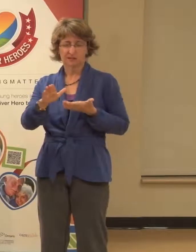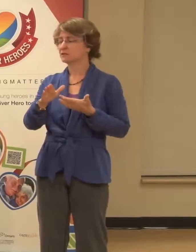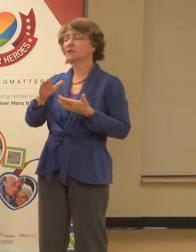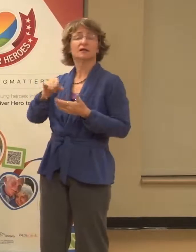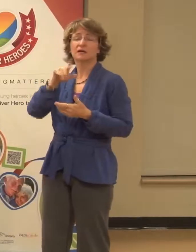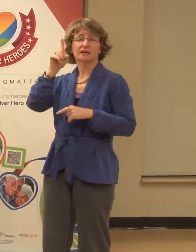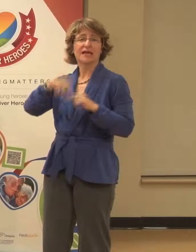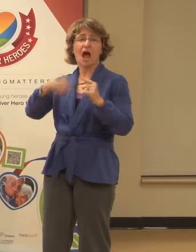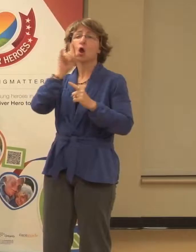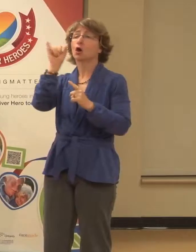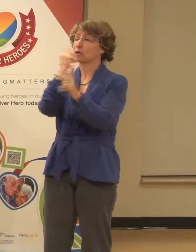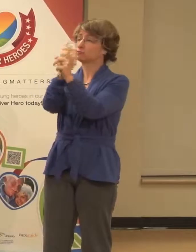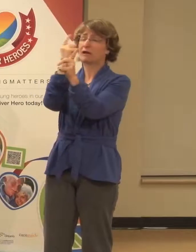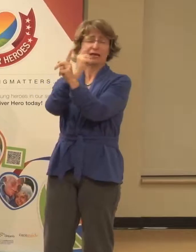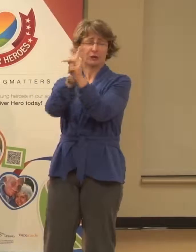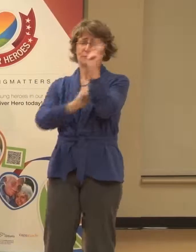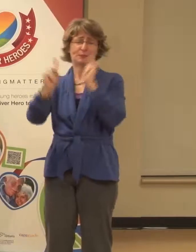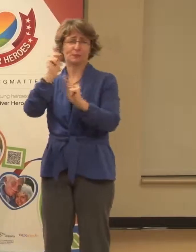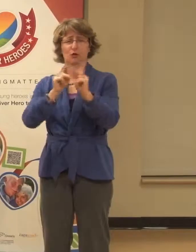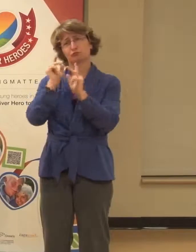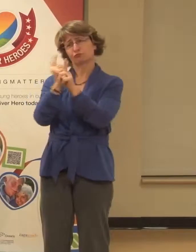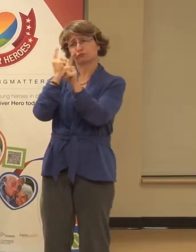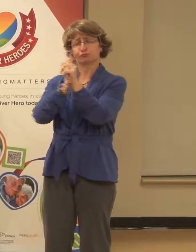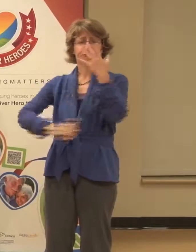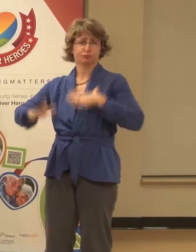look like a regular person.